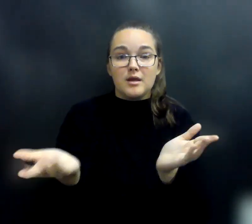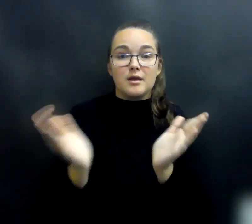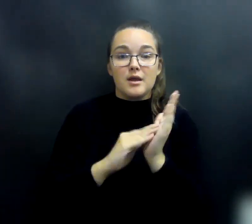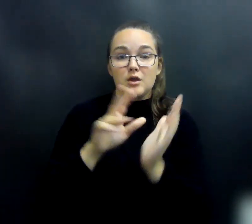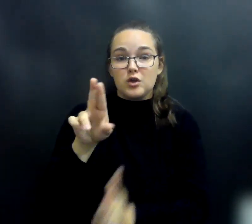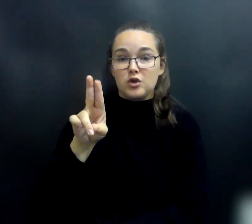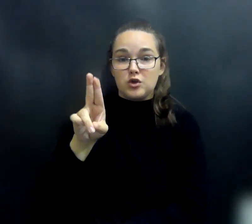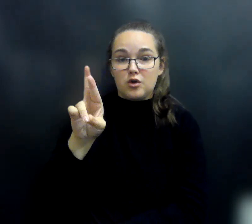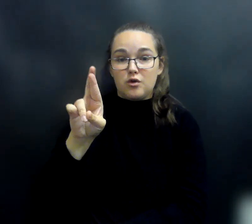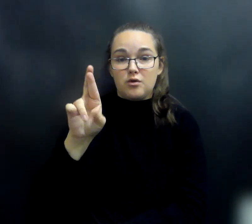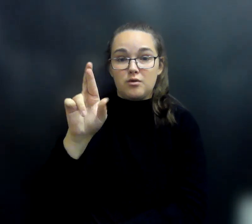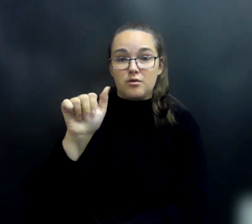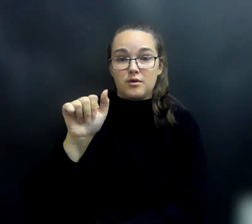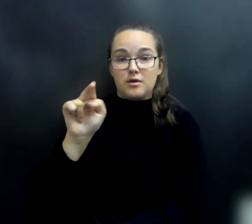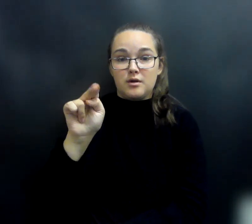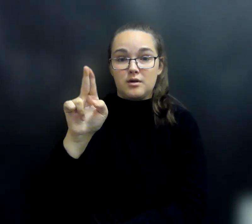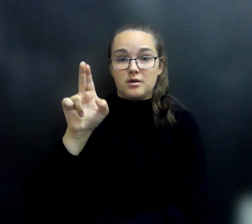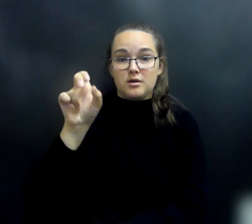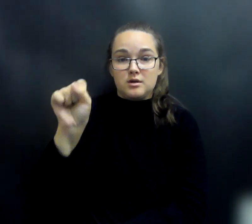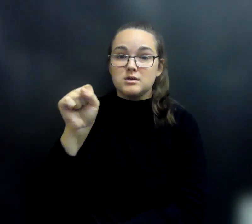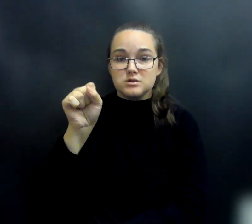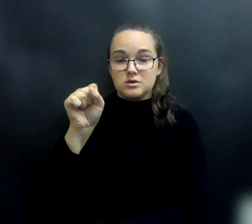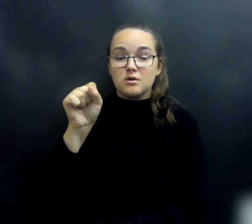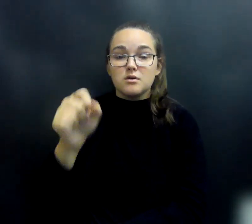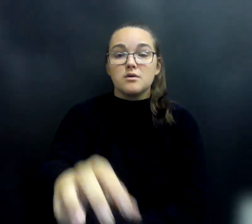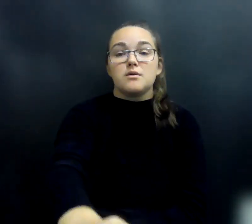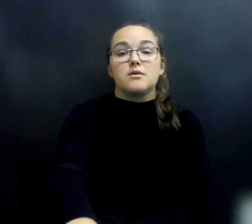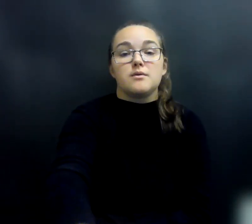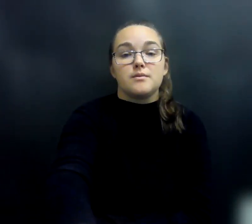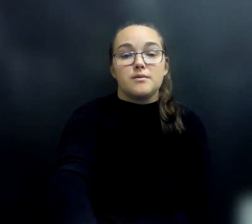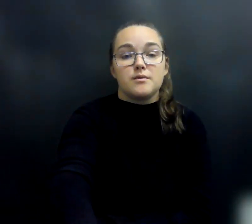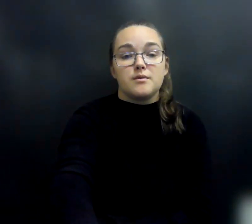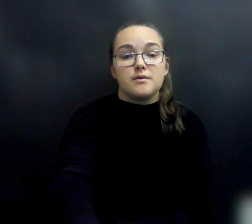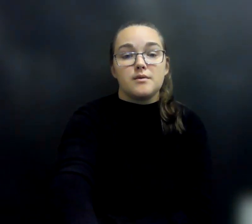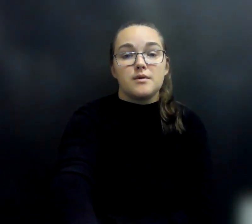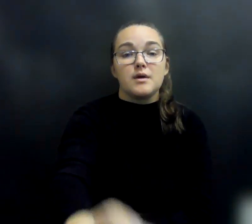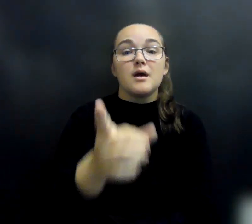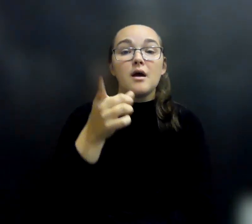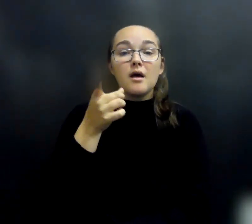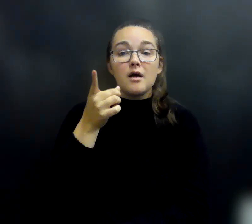Uranus, after a Greek god who ruled the universe. No one had discovered a new planet